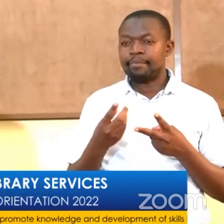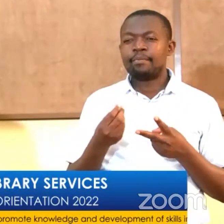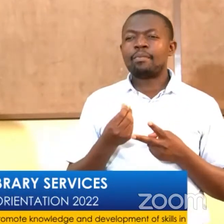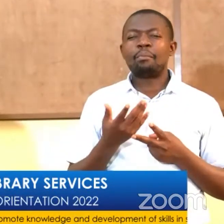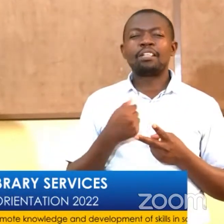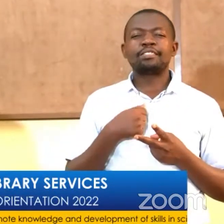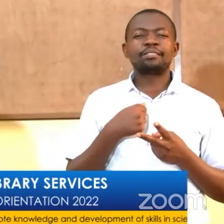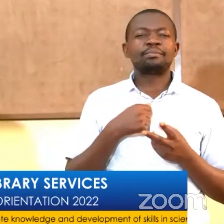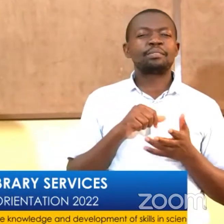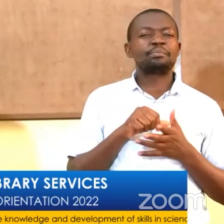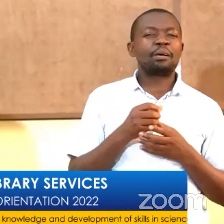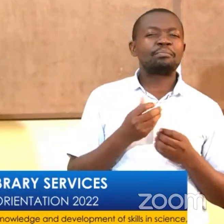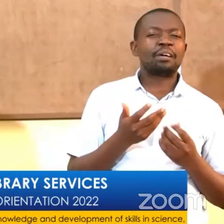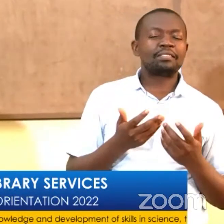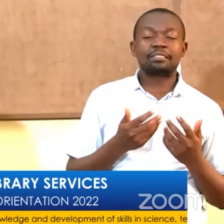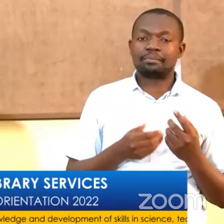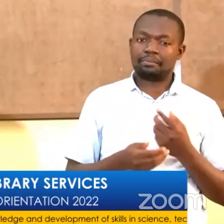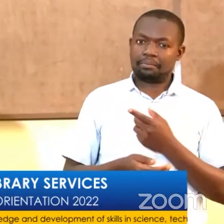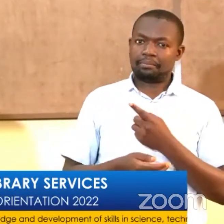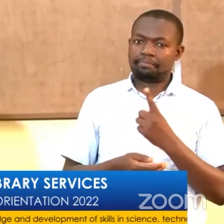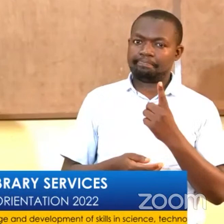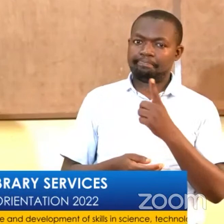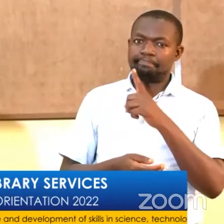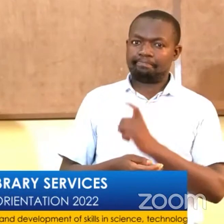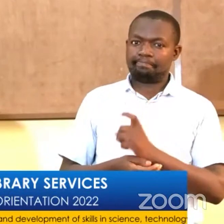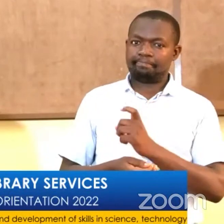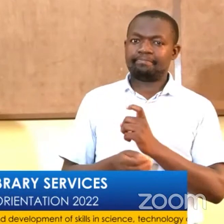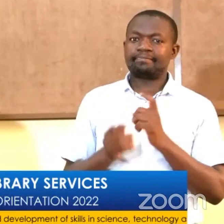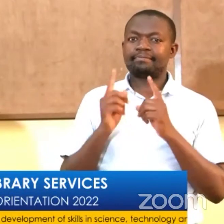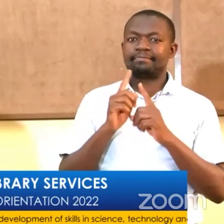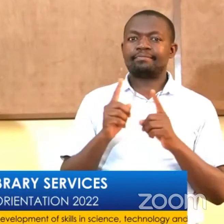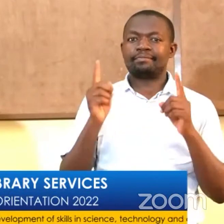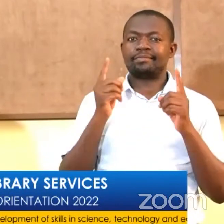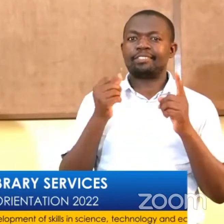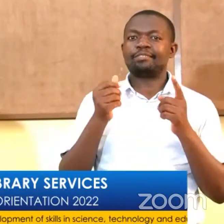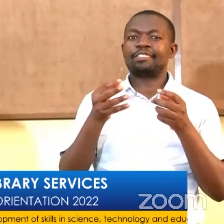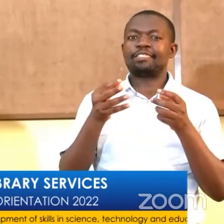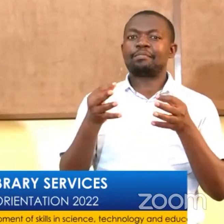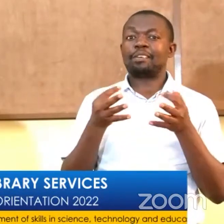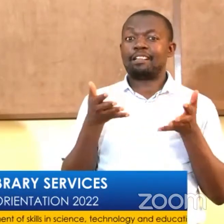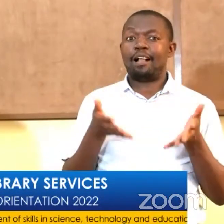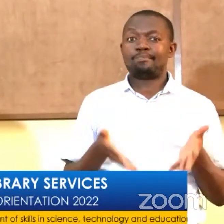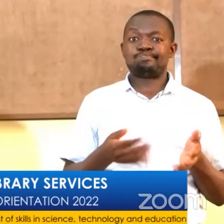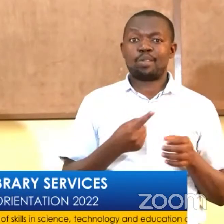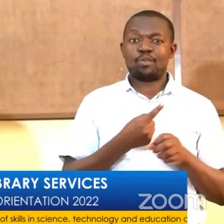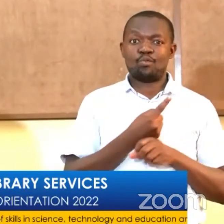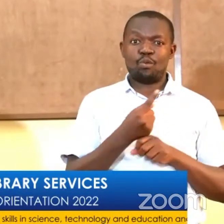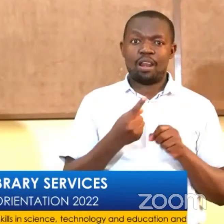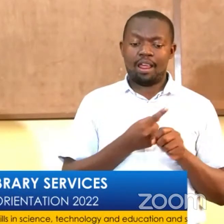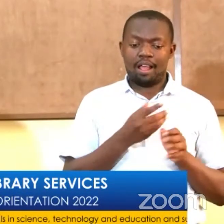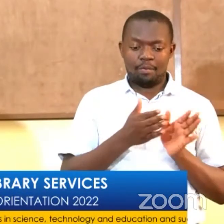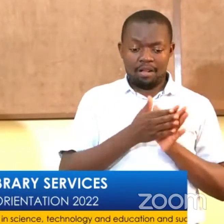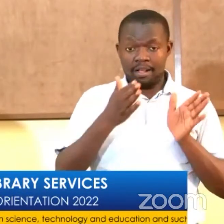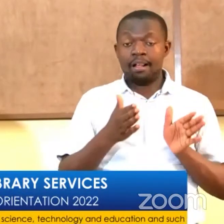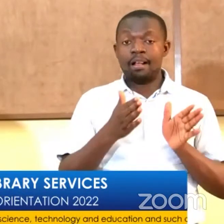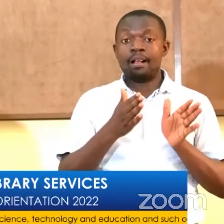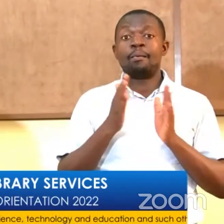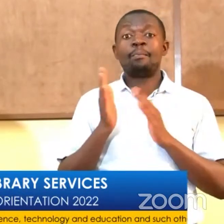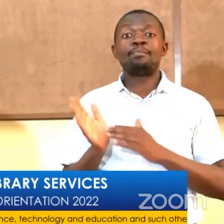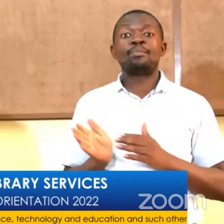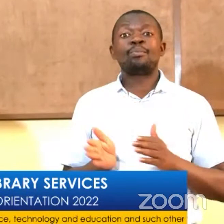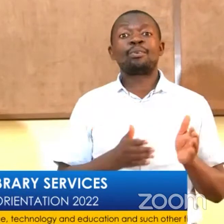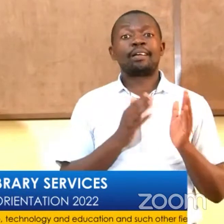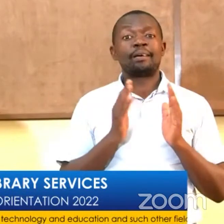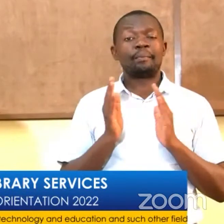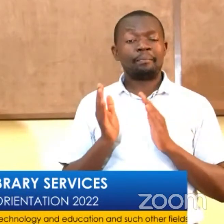supposed to pay. The university bursar will be with us for 1 hour. So prepare and please